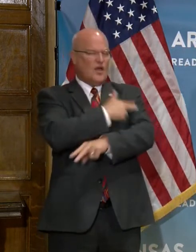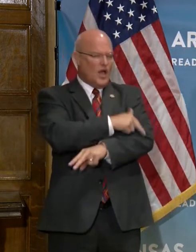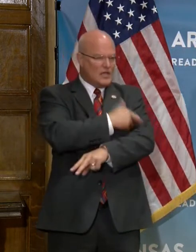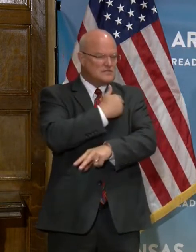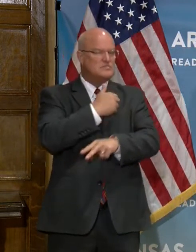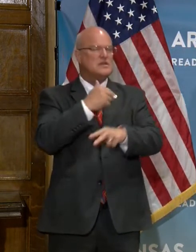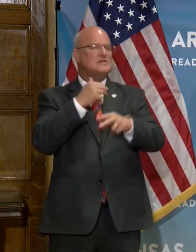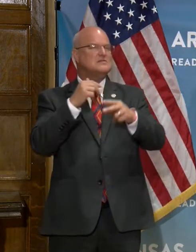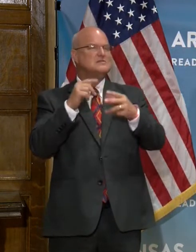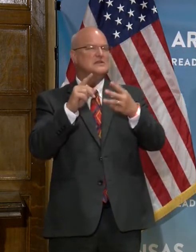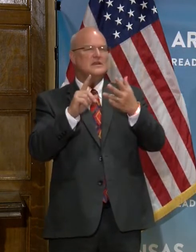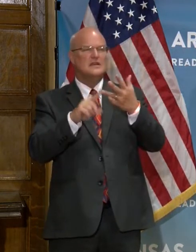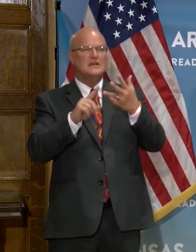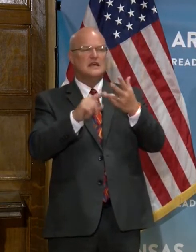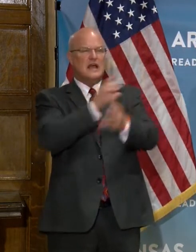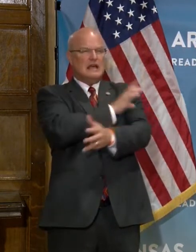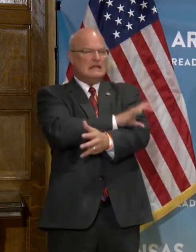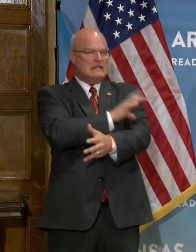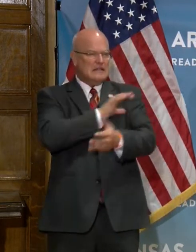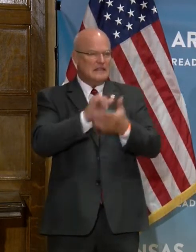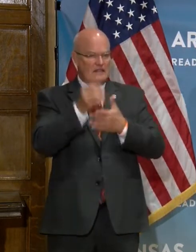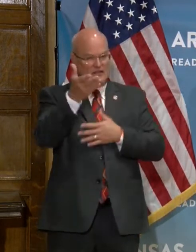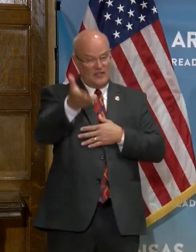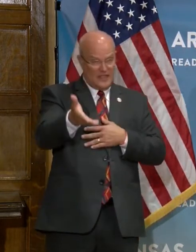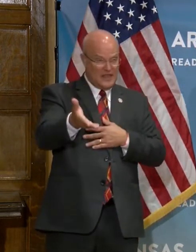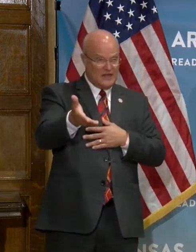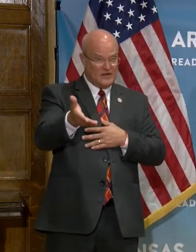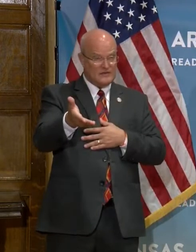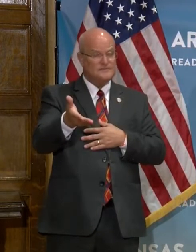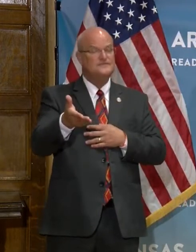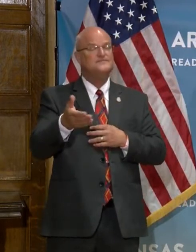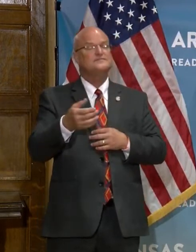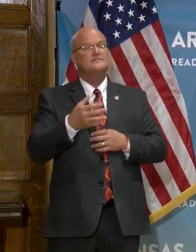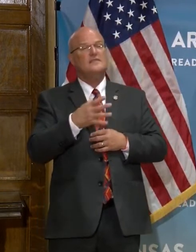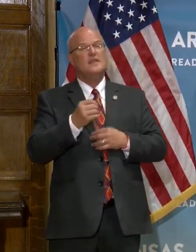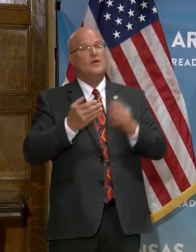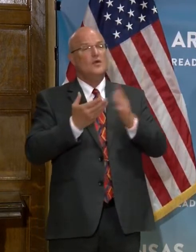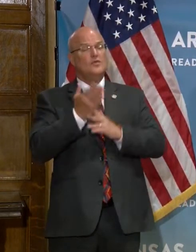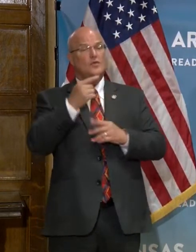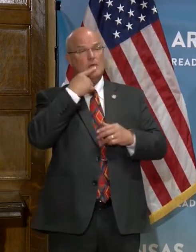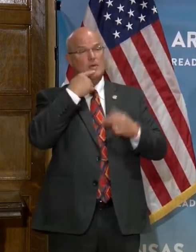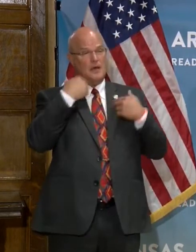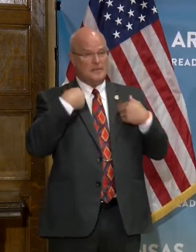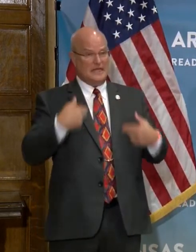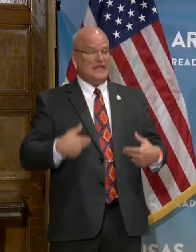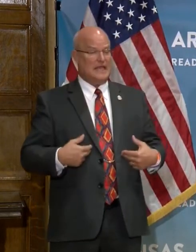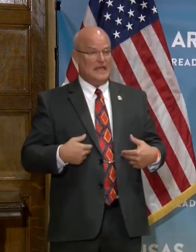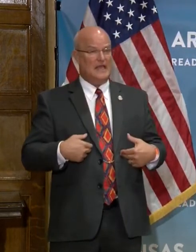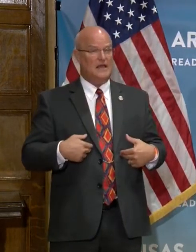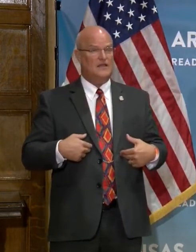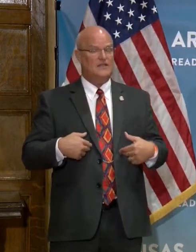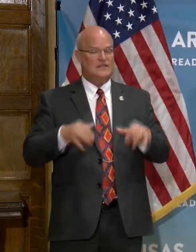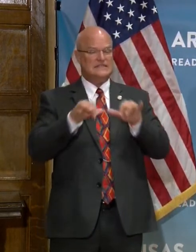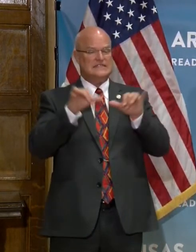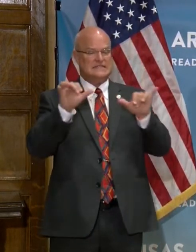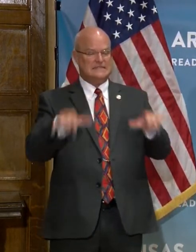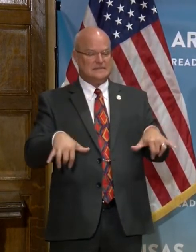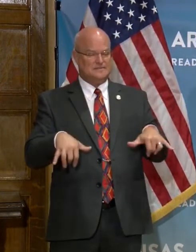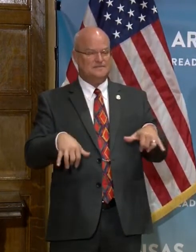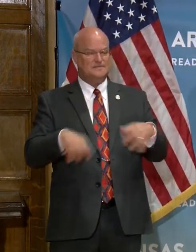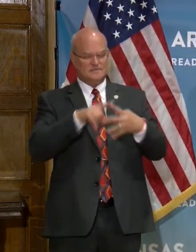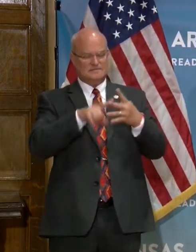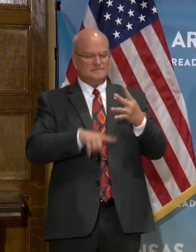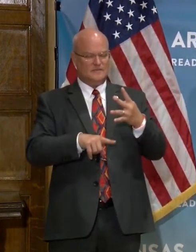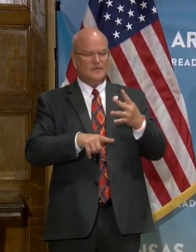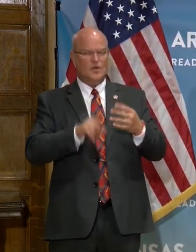or the clinicians that are there, and or through our public health system. And so